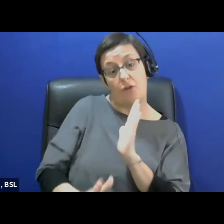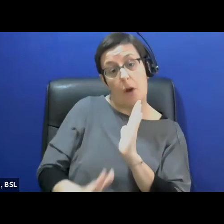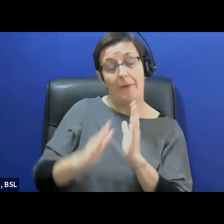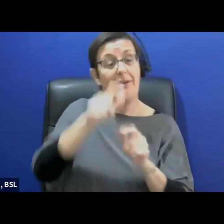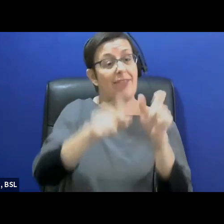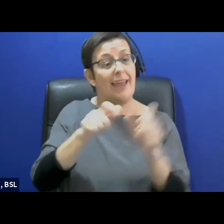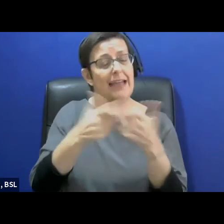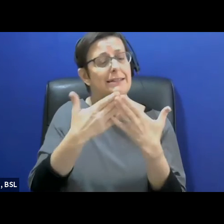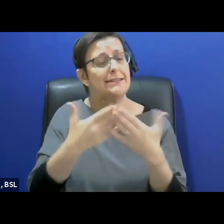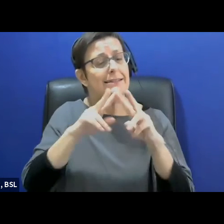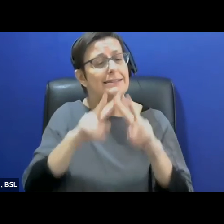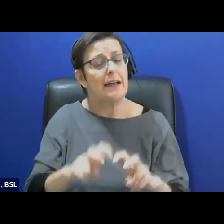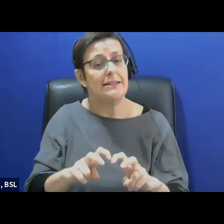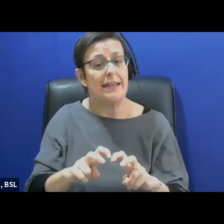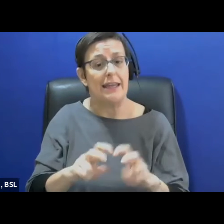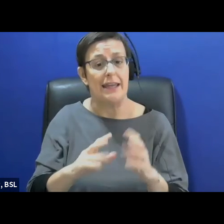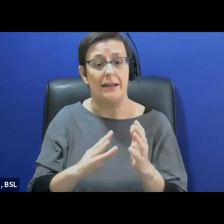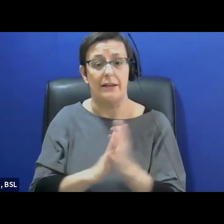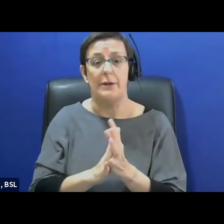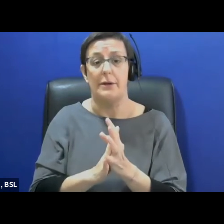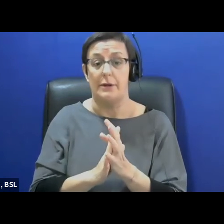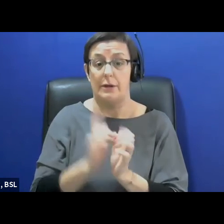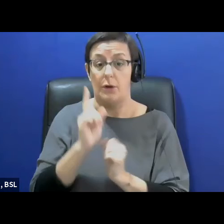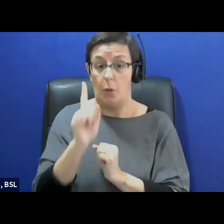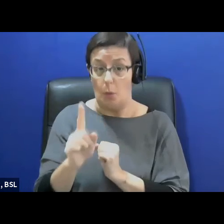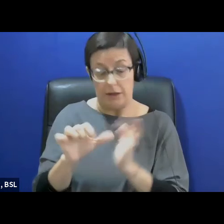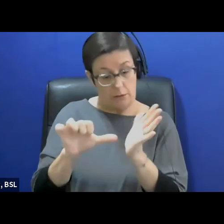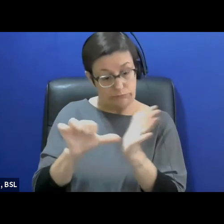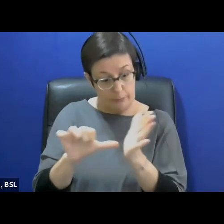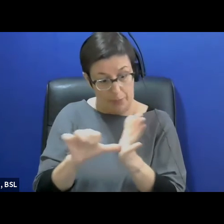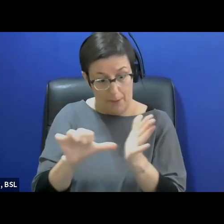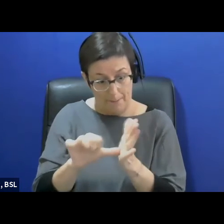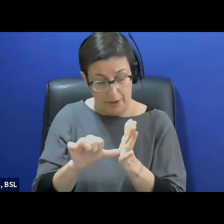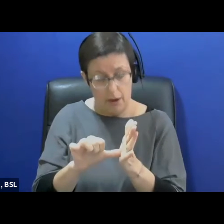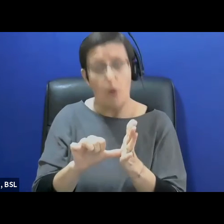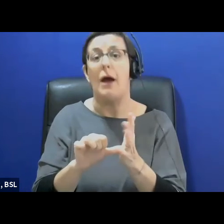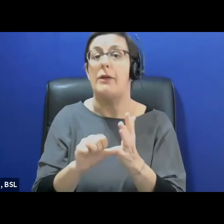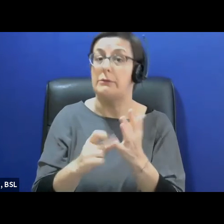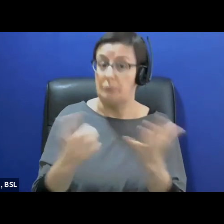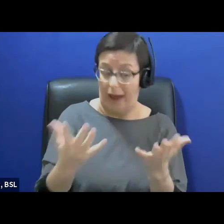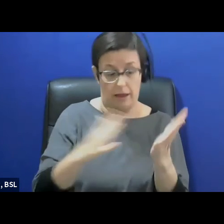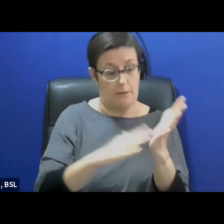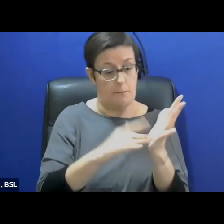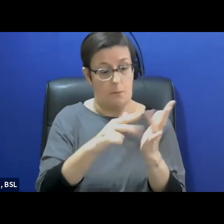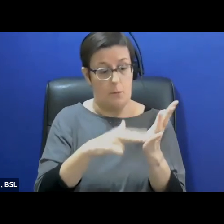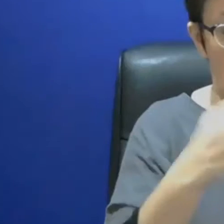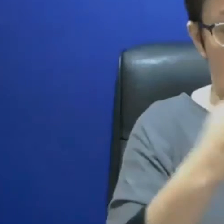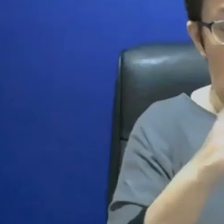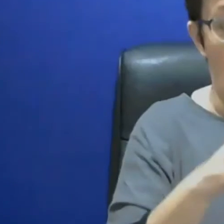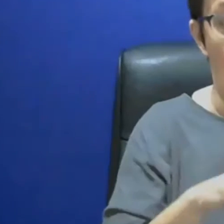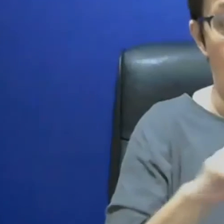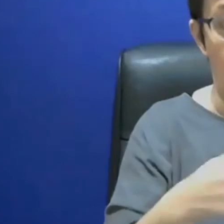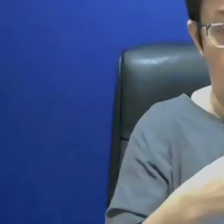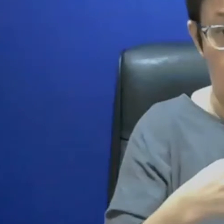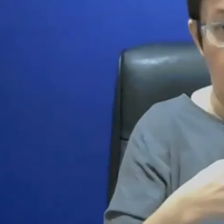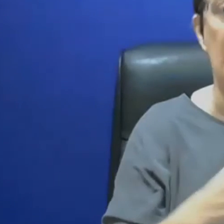one of the big barriers to implementing inclusive design we found in Mongolia is that the current process through